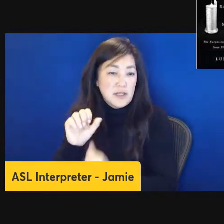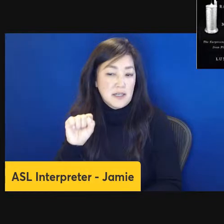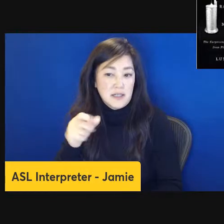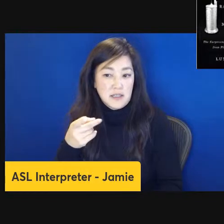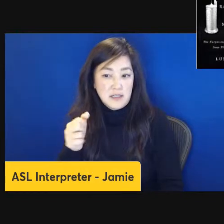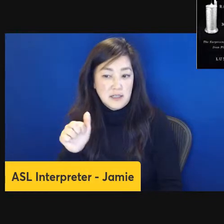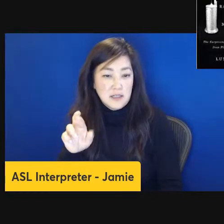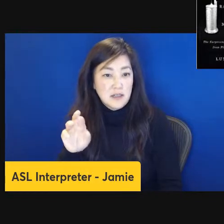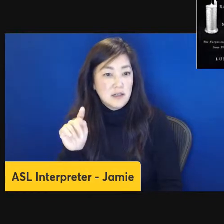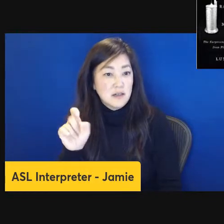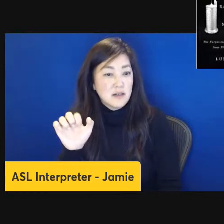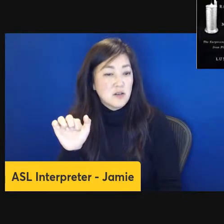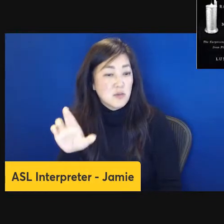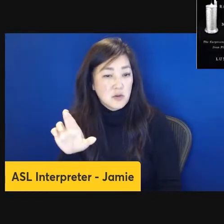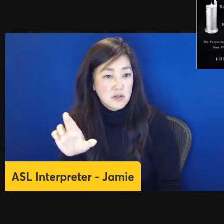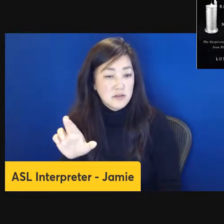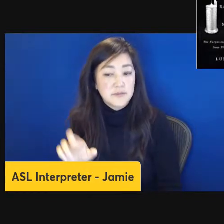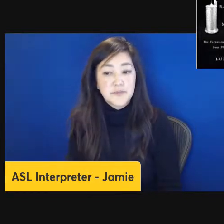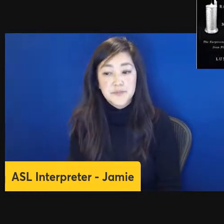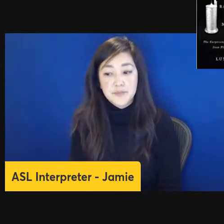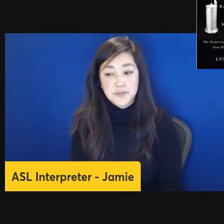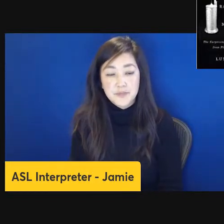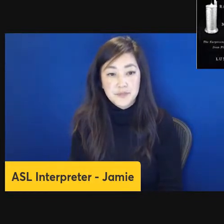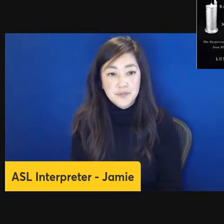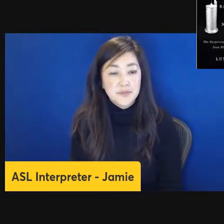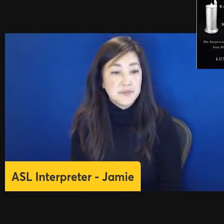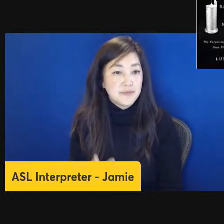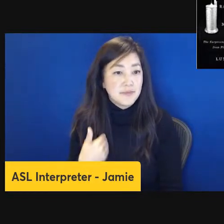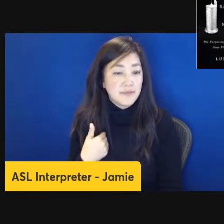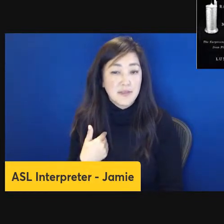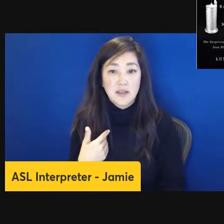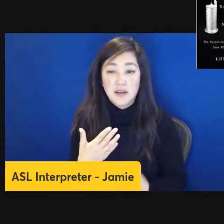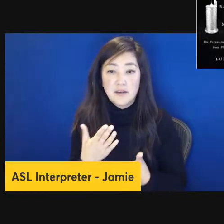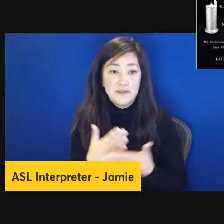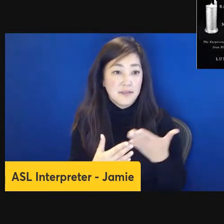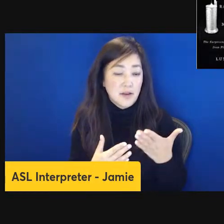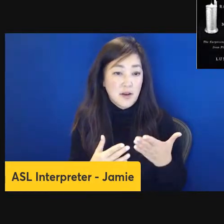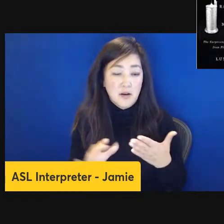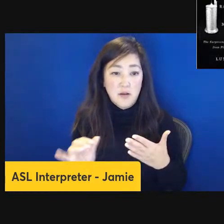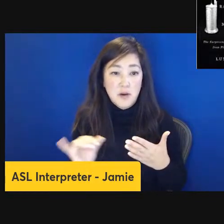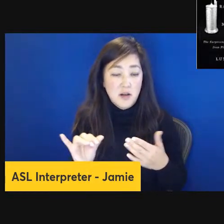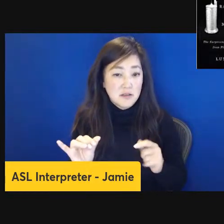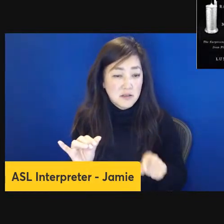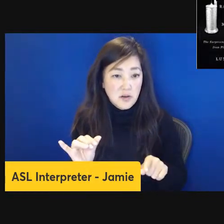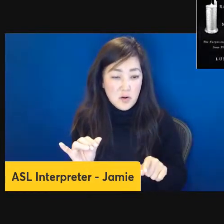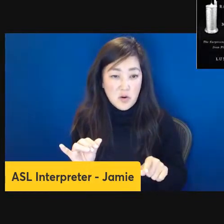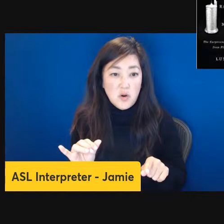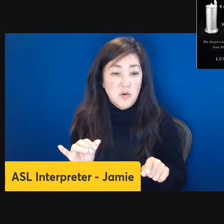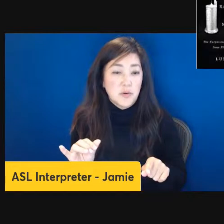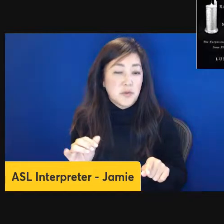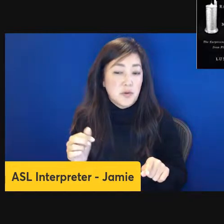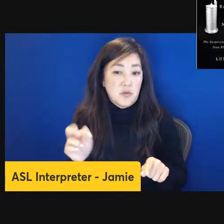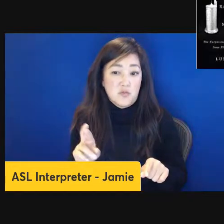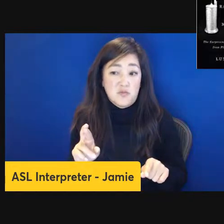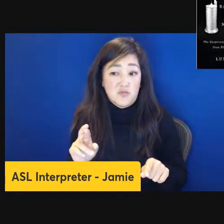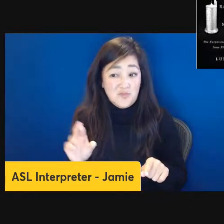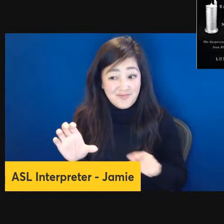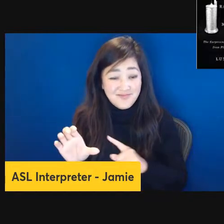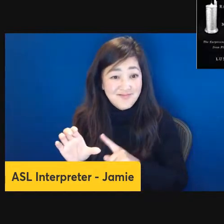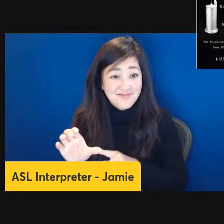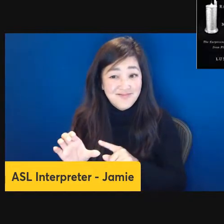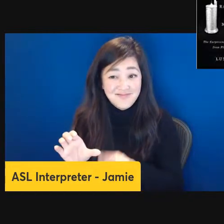there's many conceptual and empirical issues that race correction raises. Most people